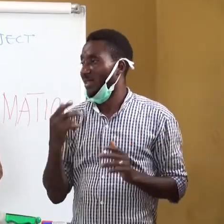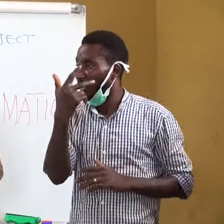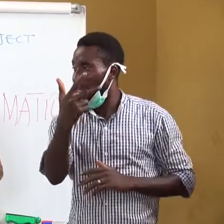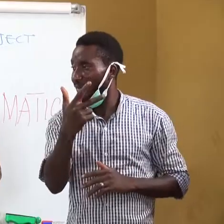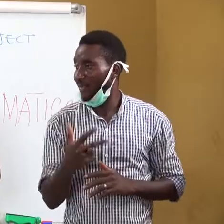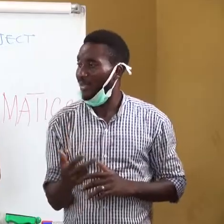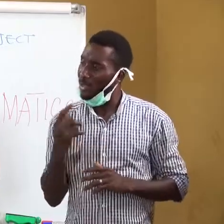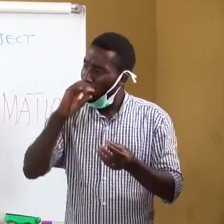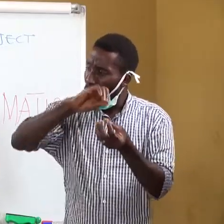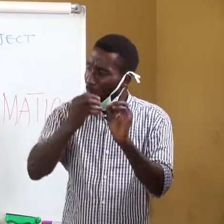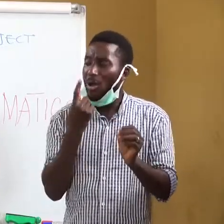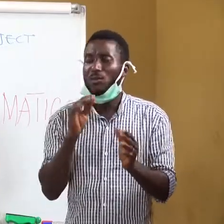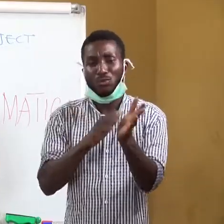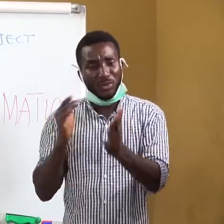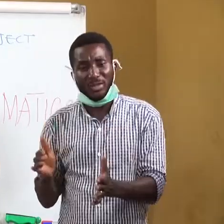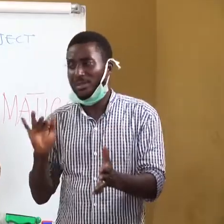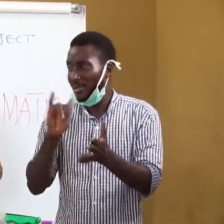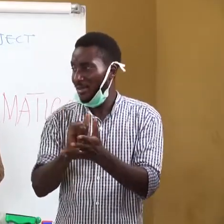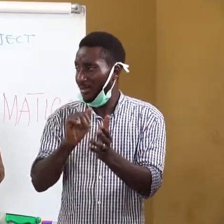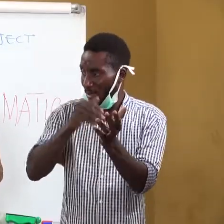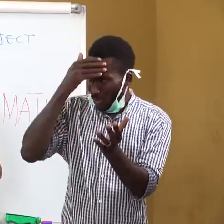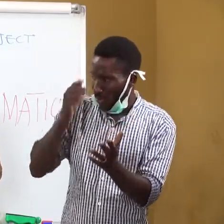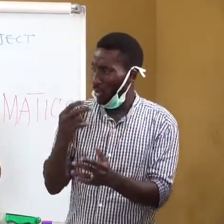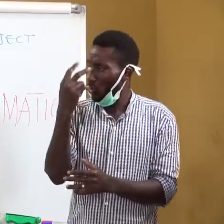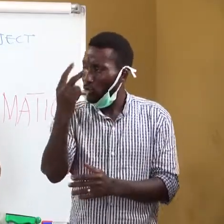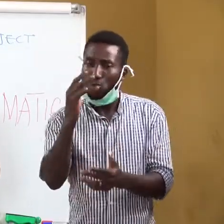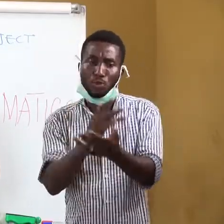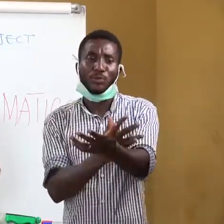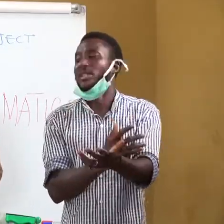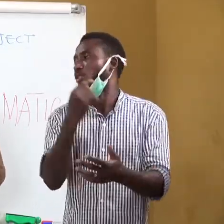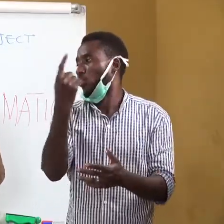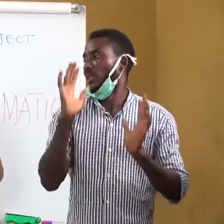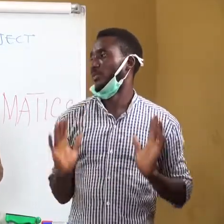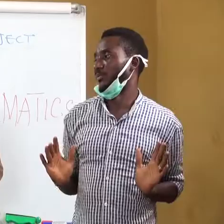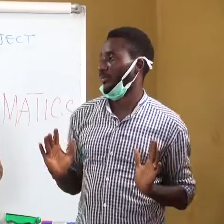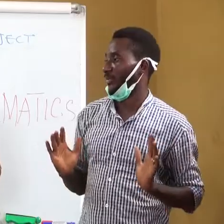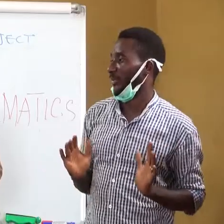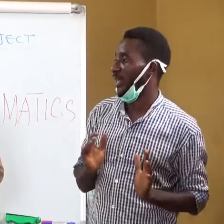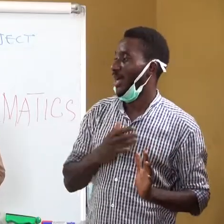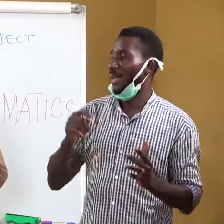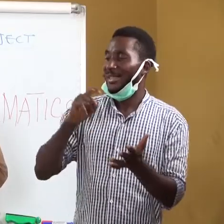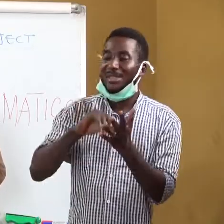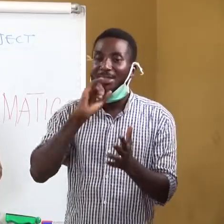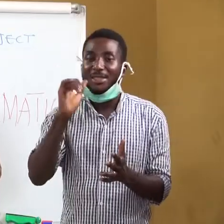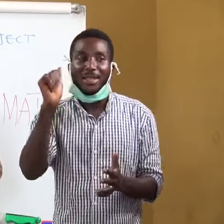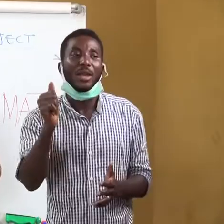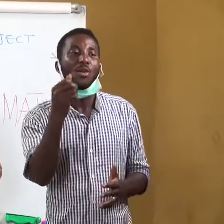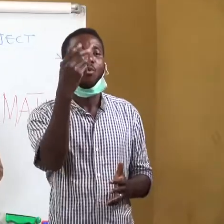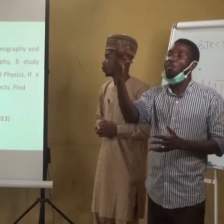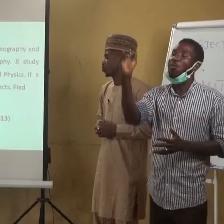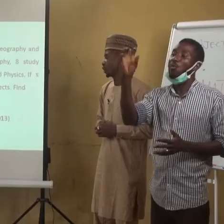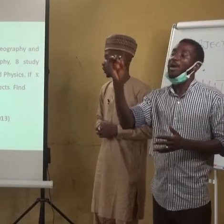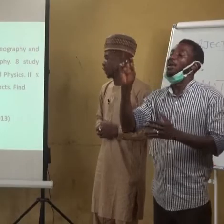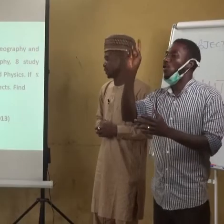3, the number of students that study 2 subjects only. And this is a standard SSCE